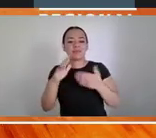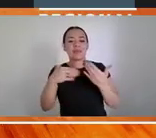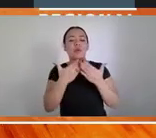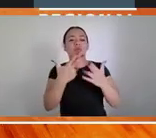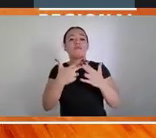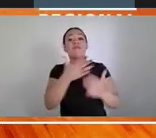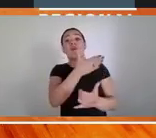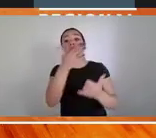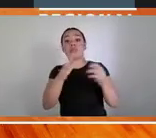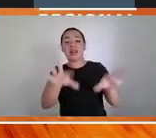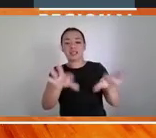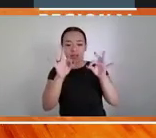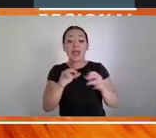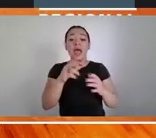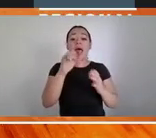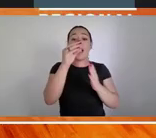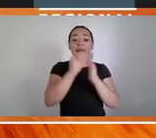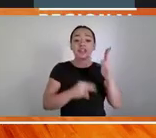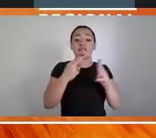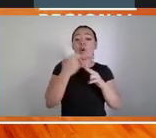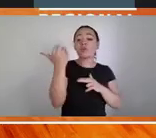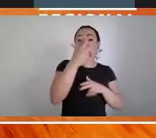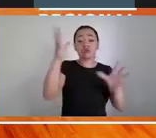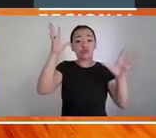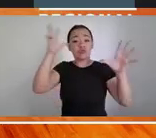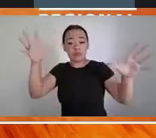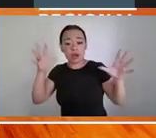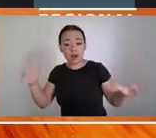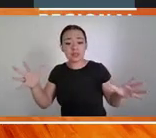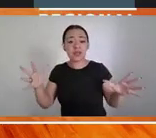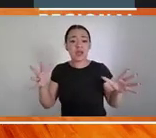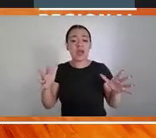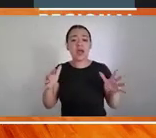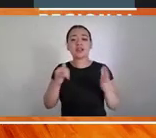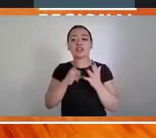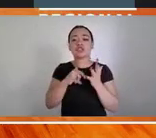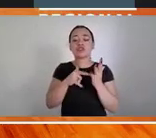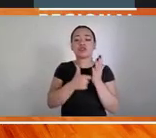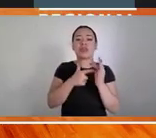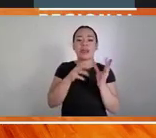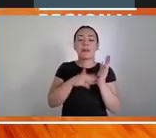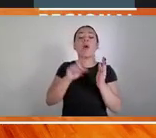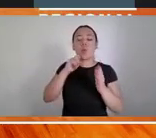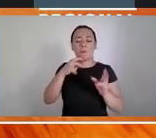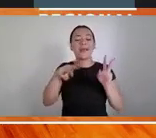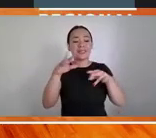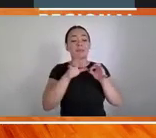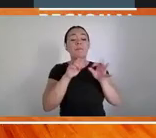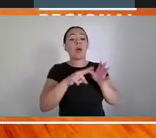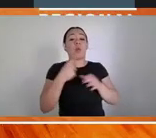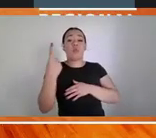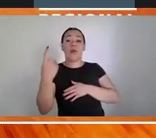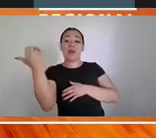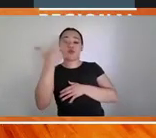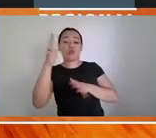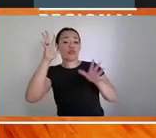Applications to the Aboriginal and Torres Strait Islander applicant stream will be assessed by at least one Aboriginal and/or Torres Strait Islander assessor,